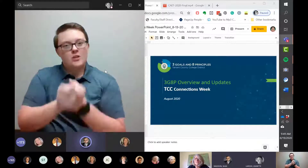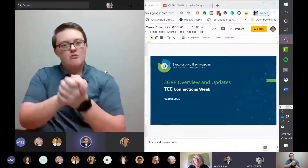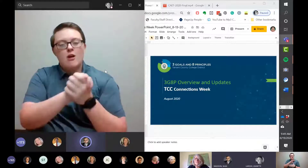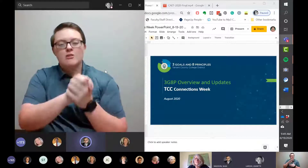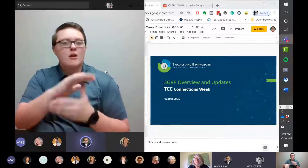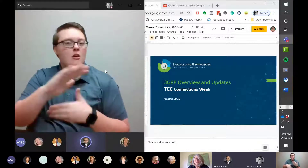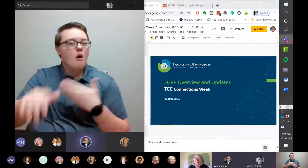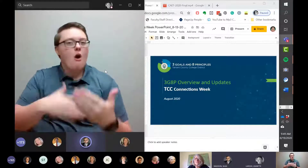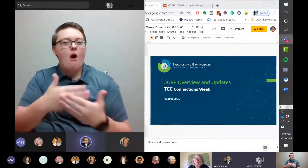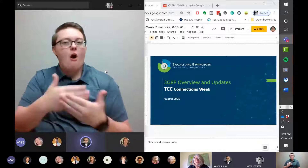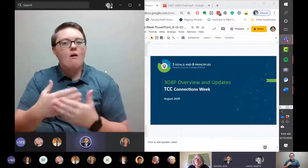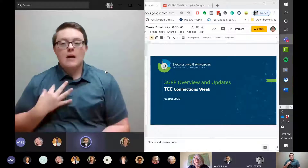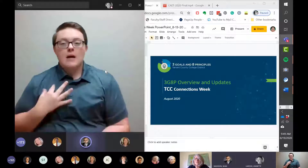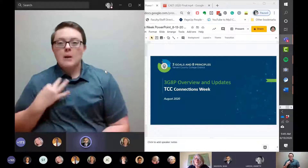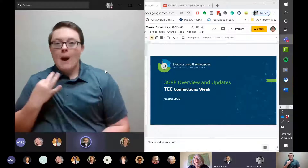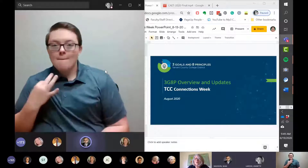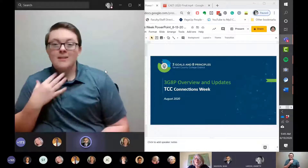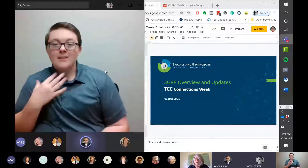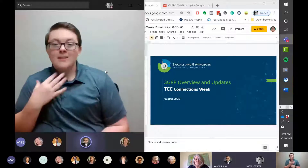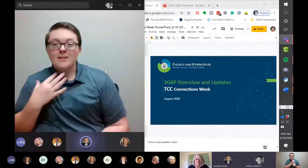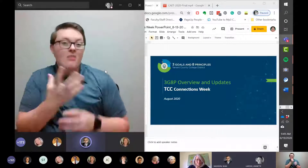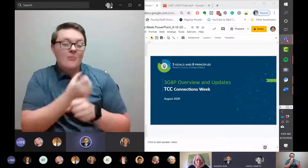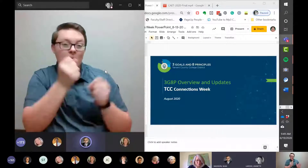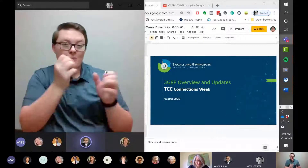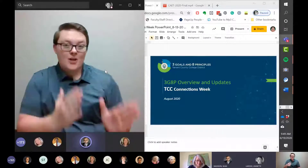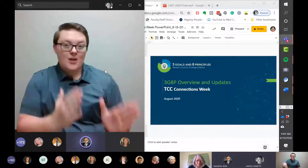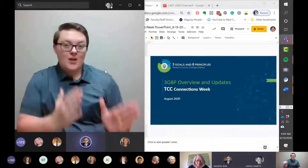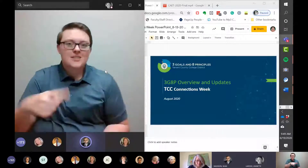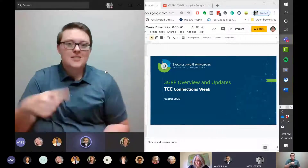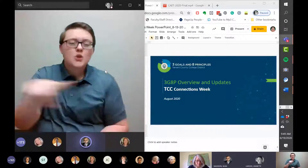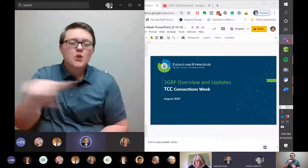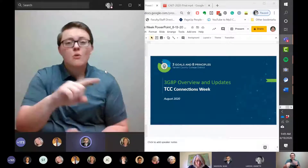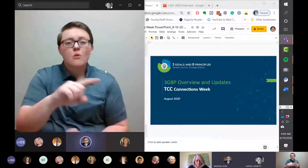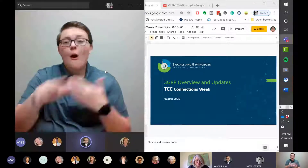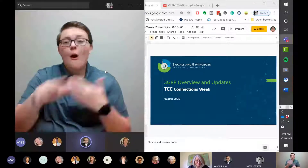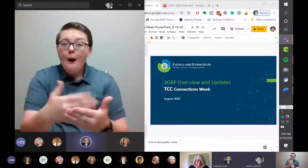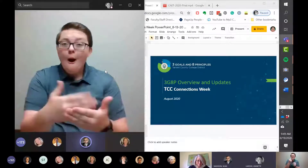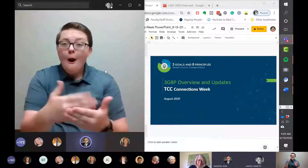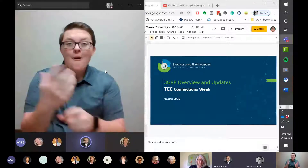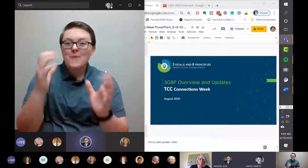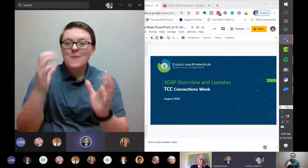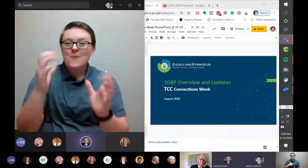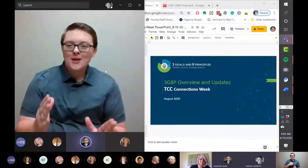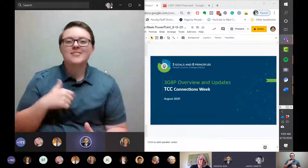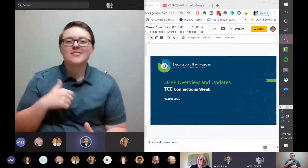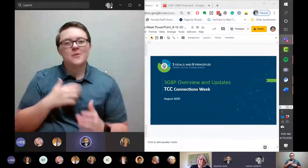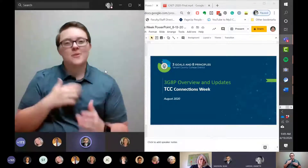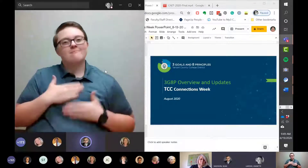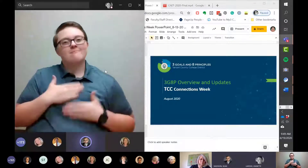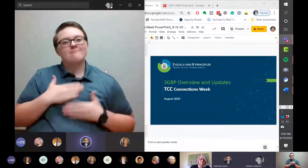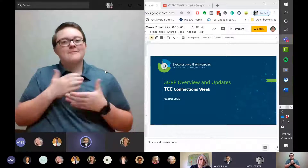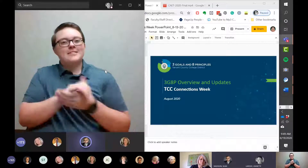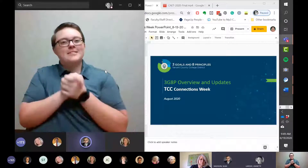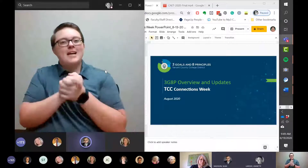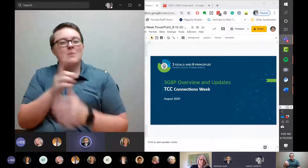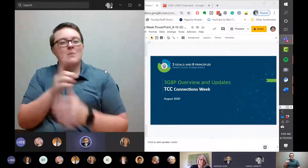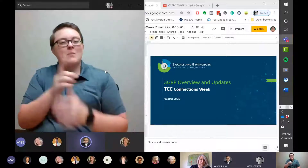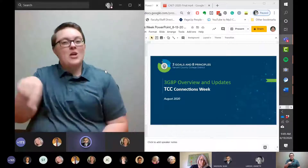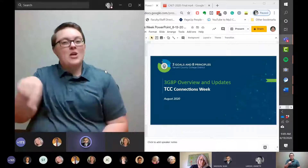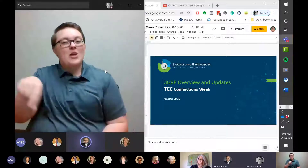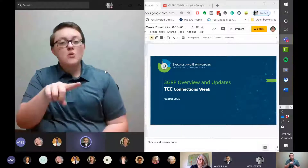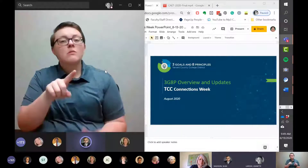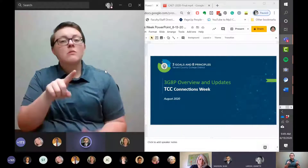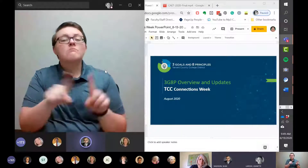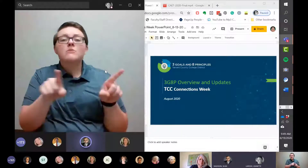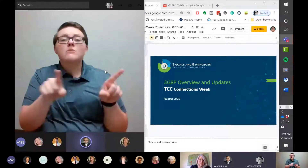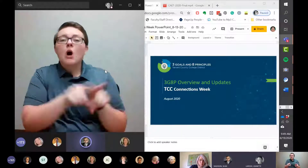our nominees and our winners. You are all winners, so we're glad to celebrate you this morning. But we also want to